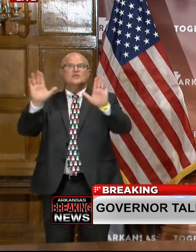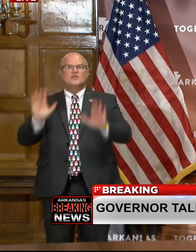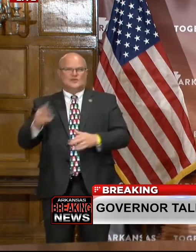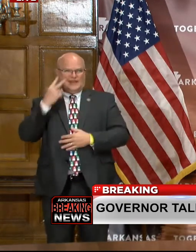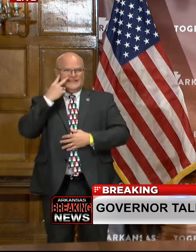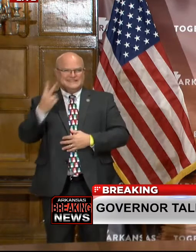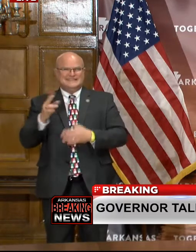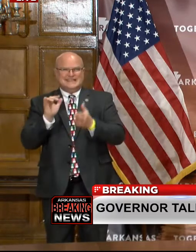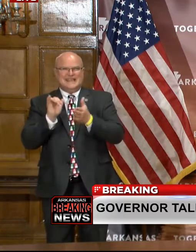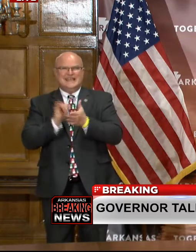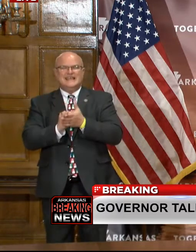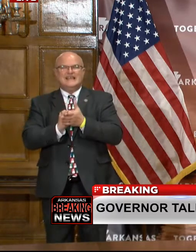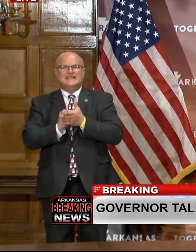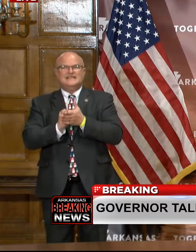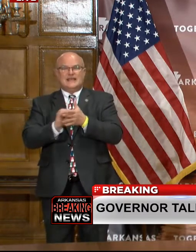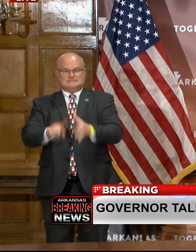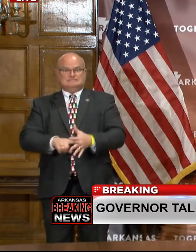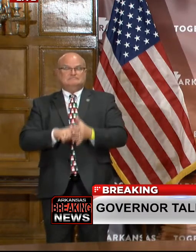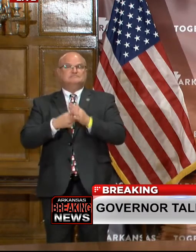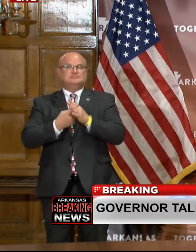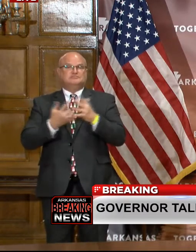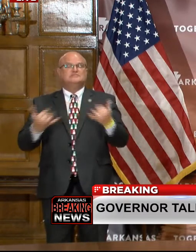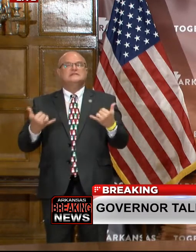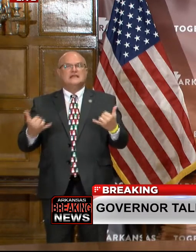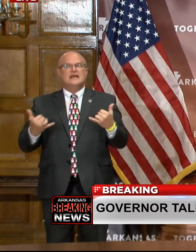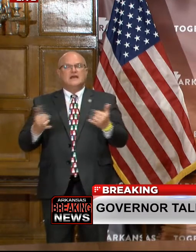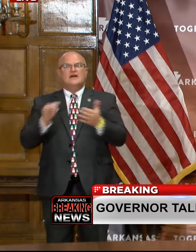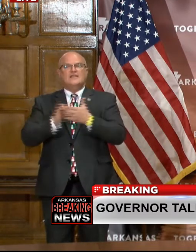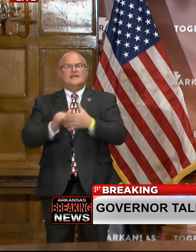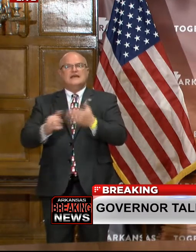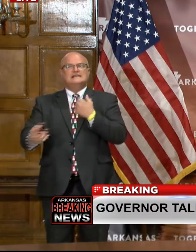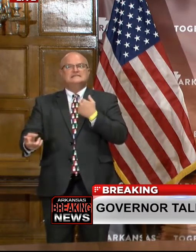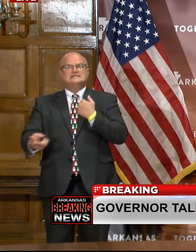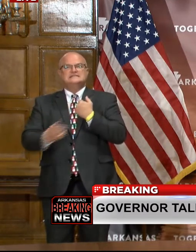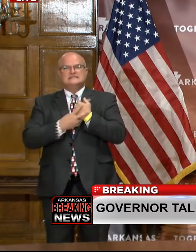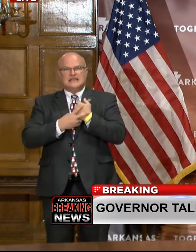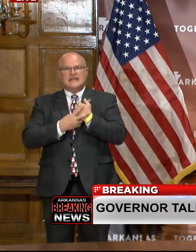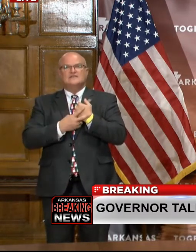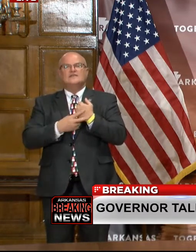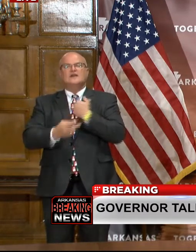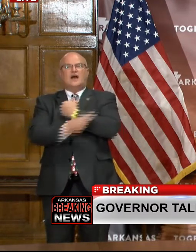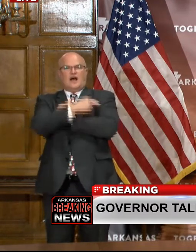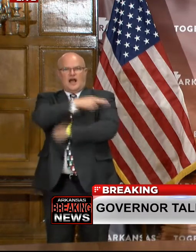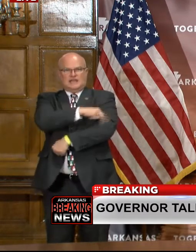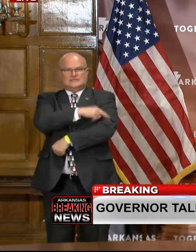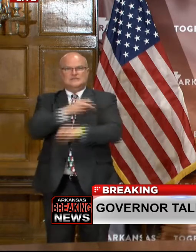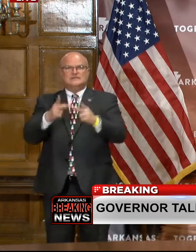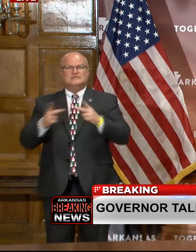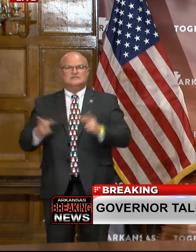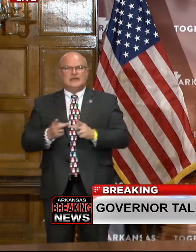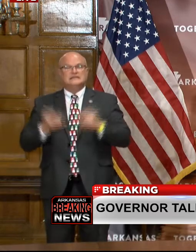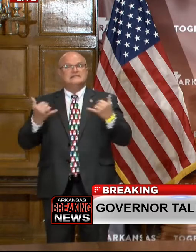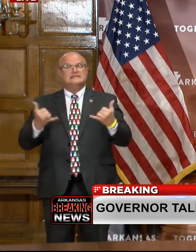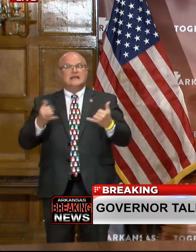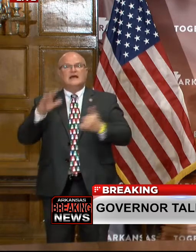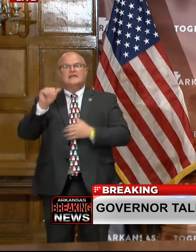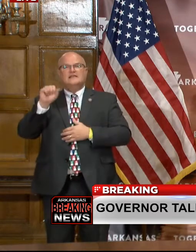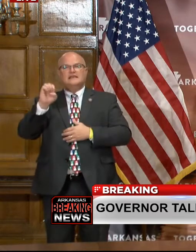see that being implemented and that it is saving hospital space. Let's go to the case